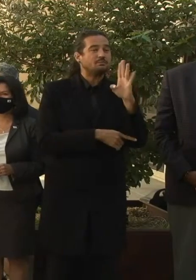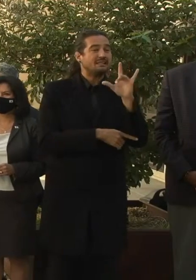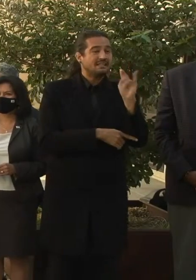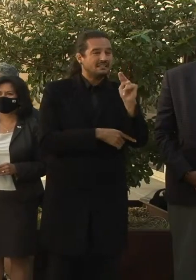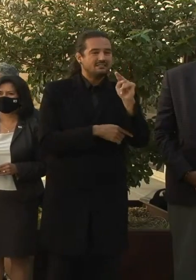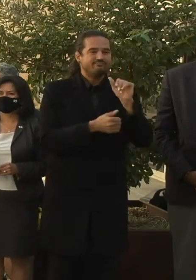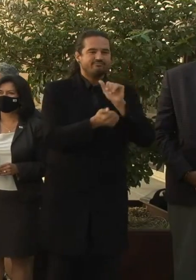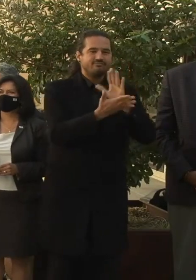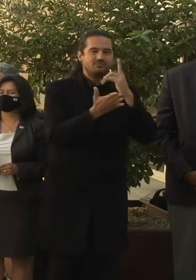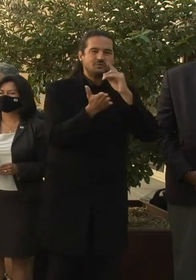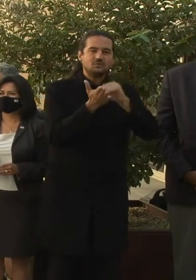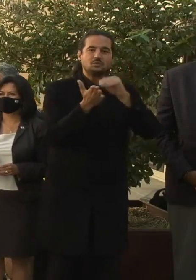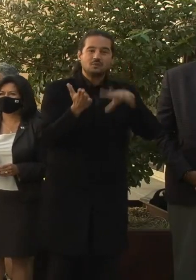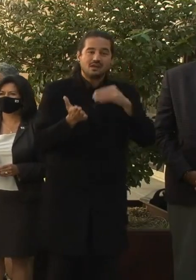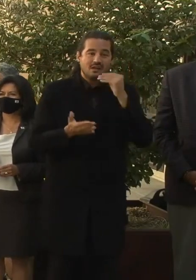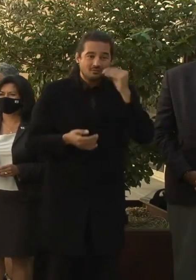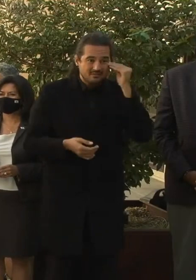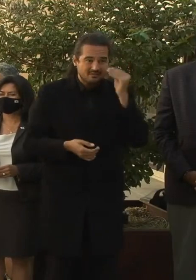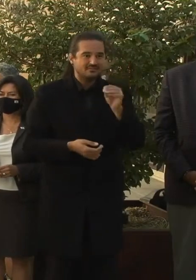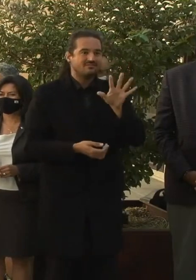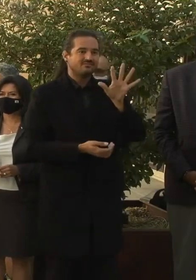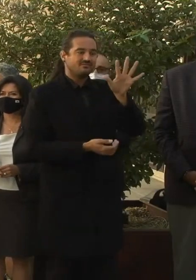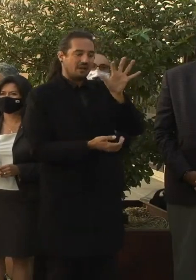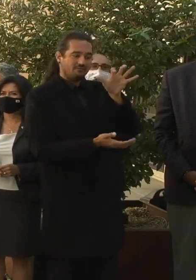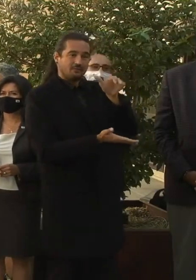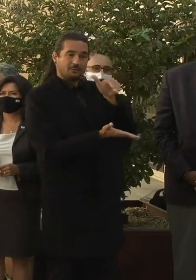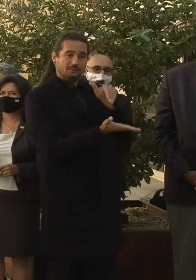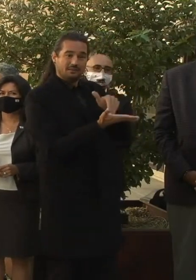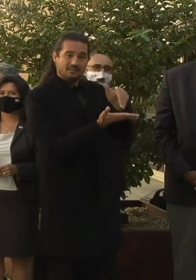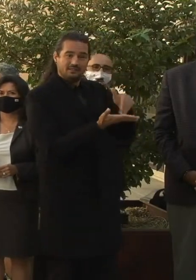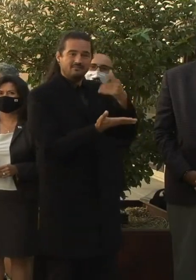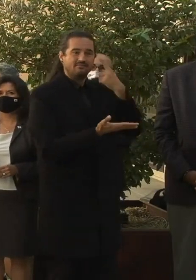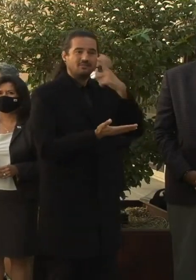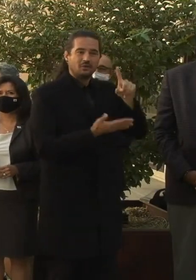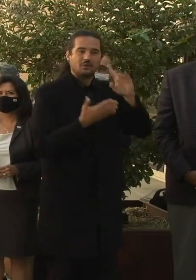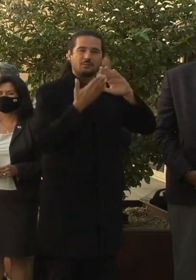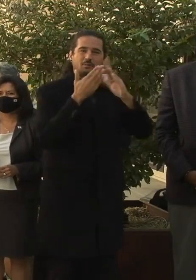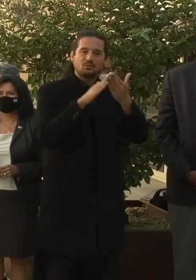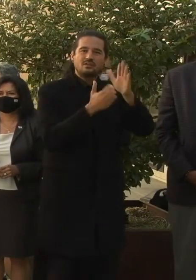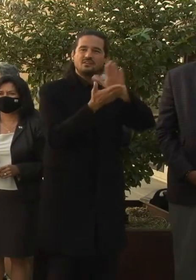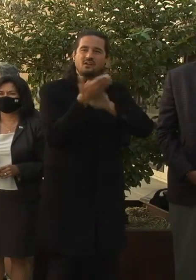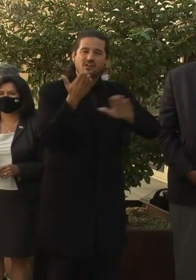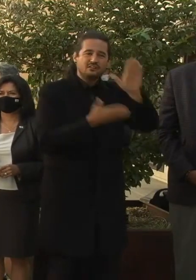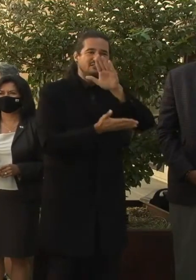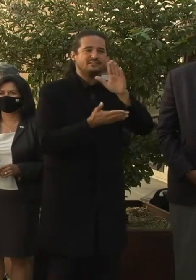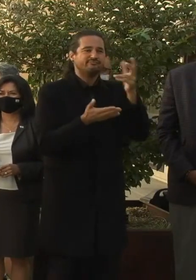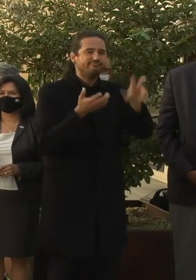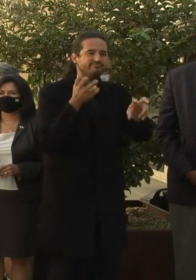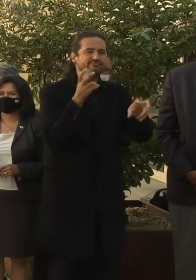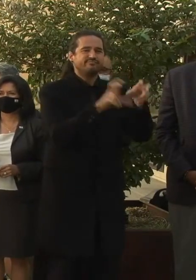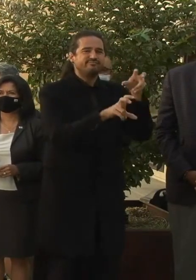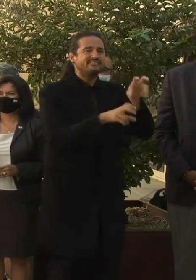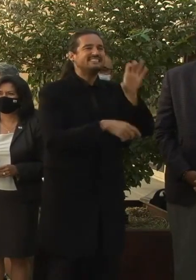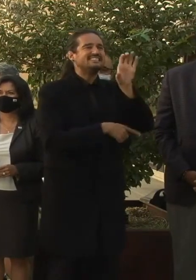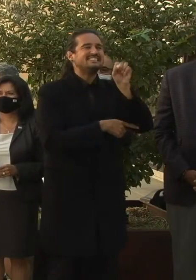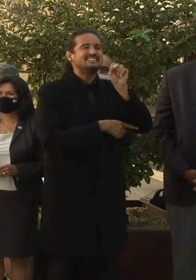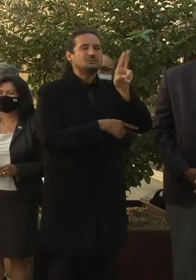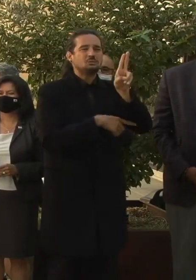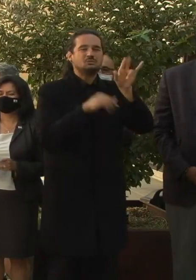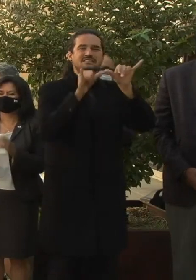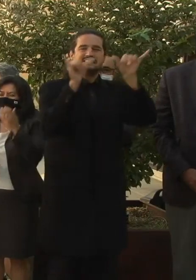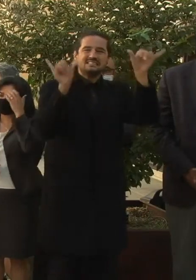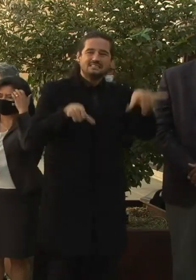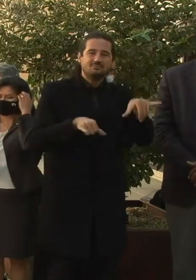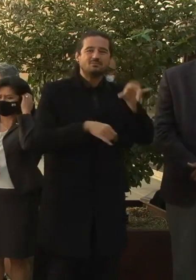that's for our community college system, our CSUs, and our UCs, because we also have a homeless crisis amongst our